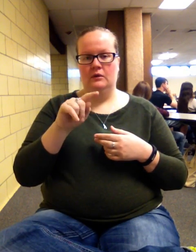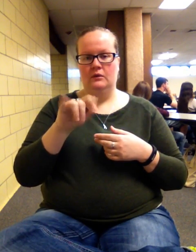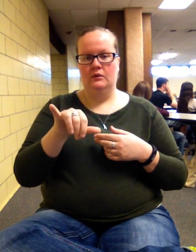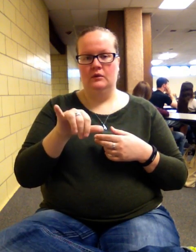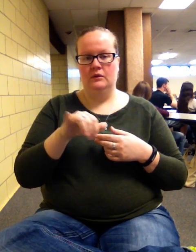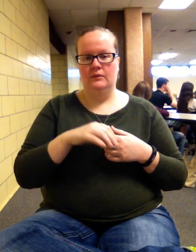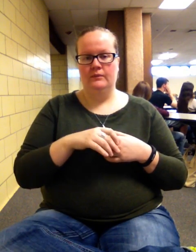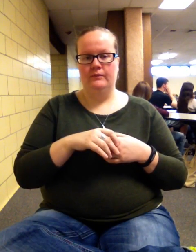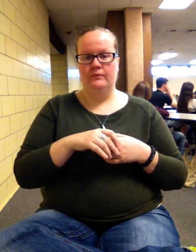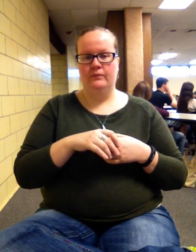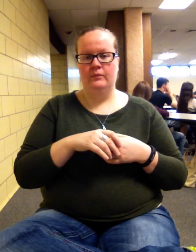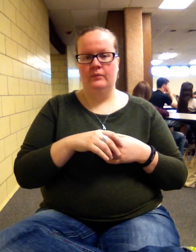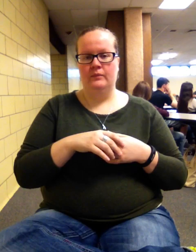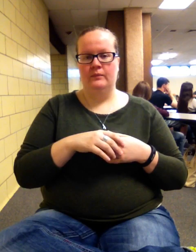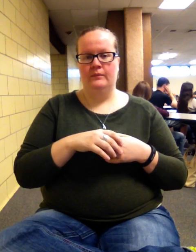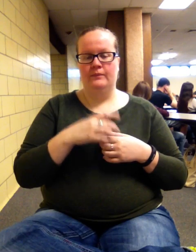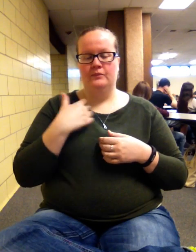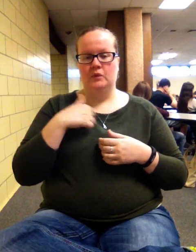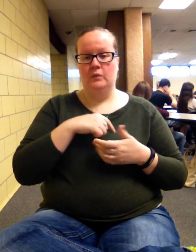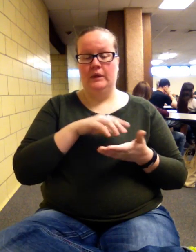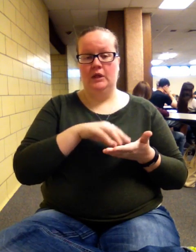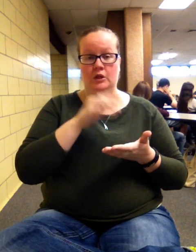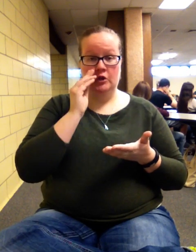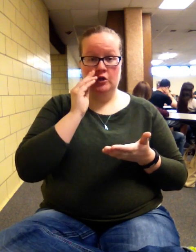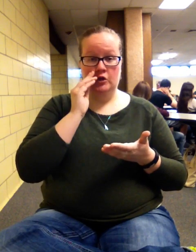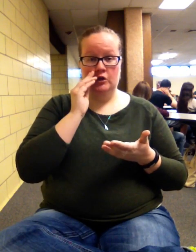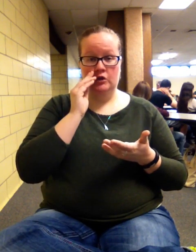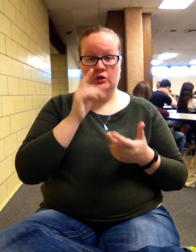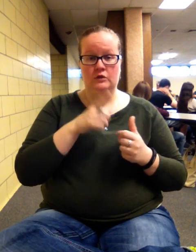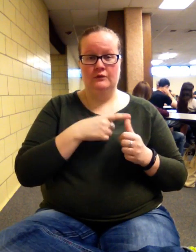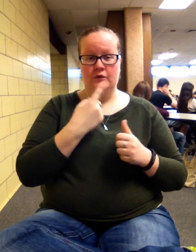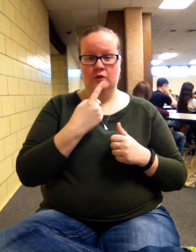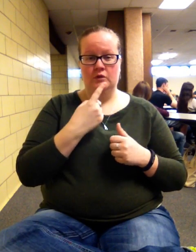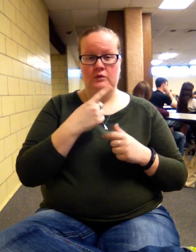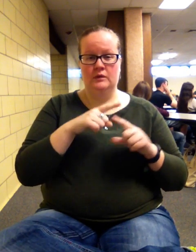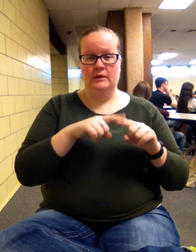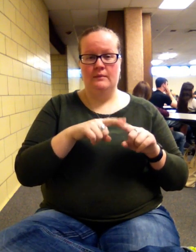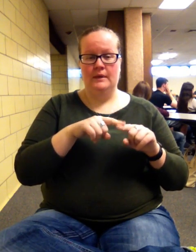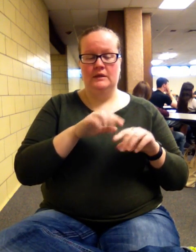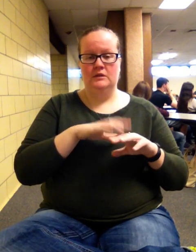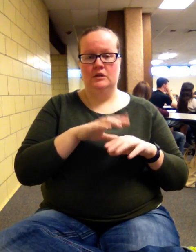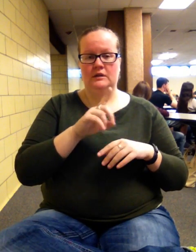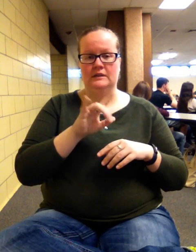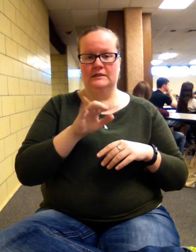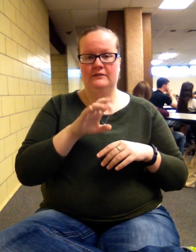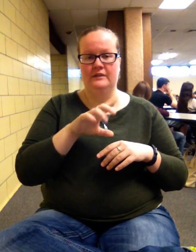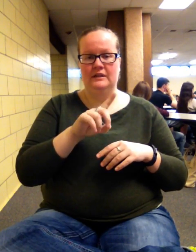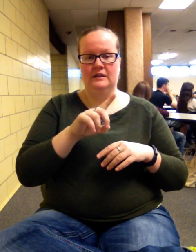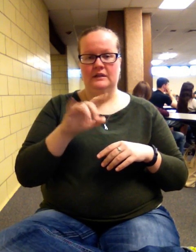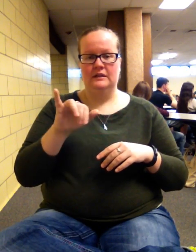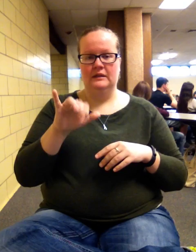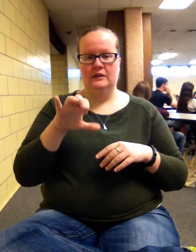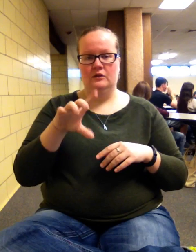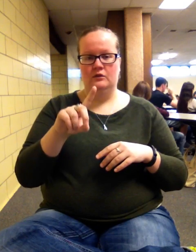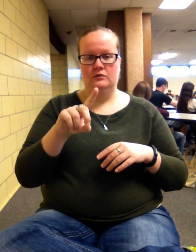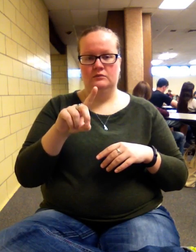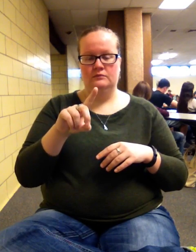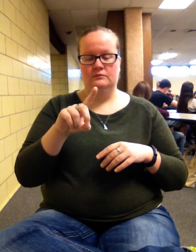We learned the first one based on dividend yield and capital